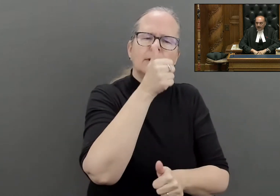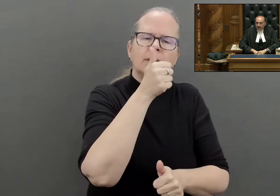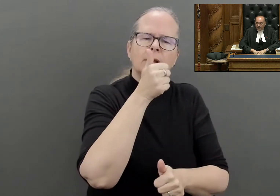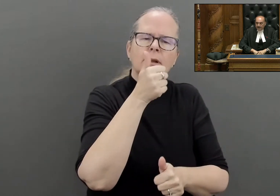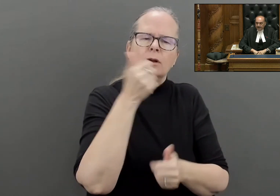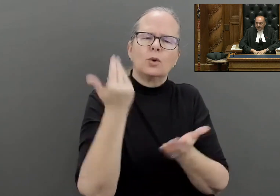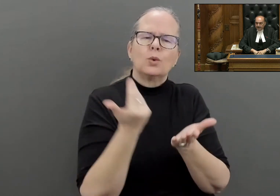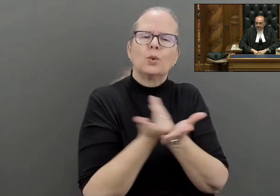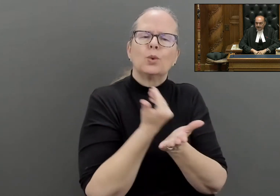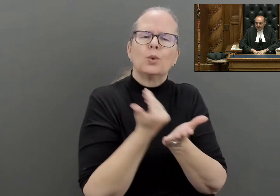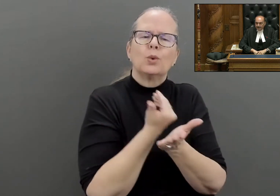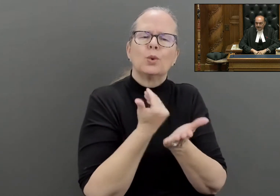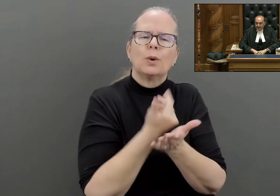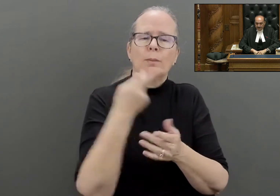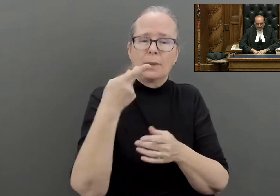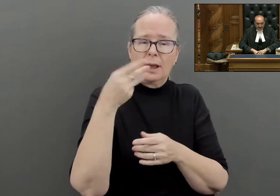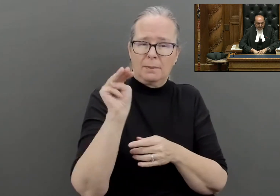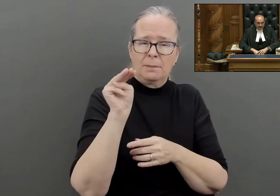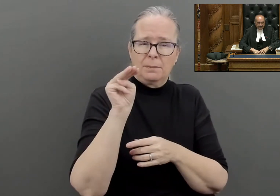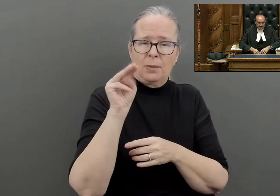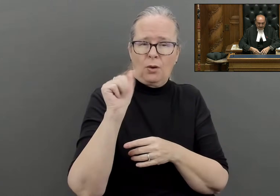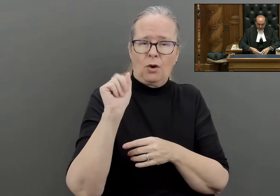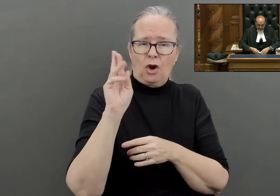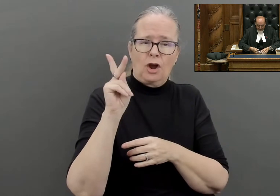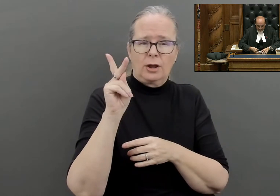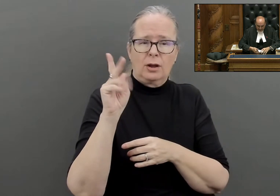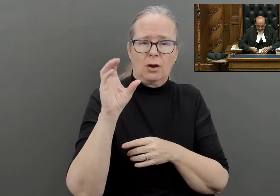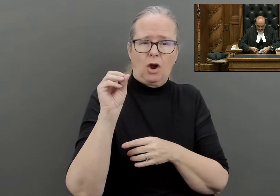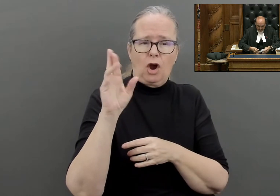Mr. Premier. Thank you, Mr. Speaker.